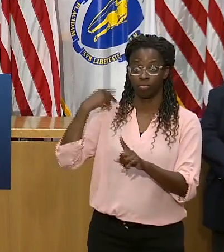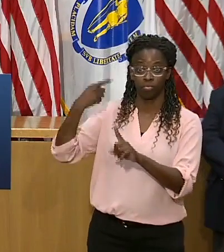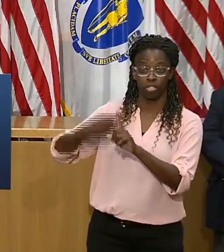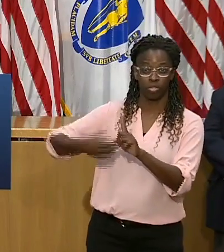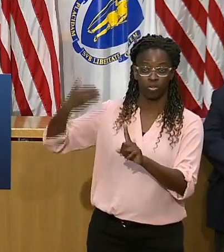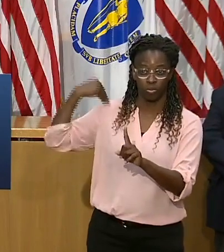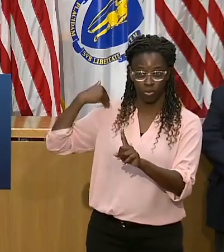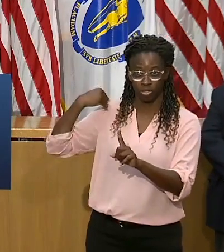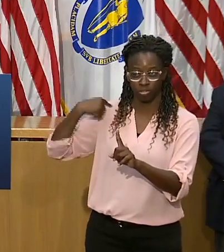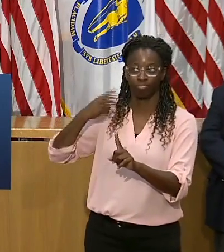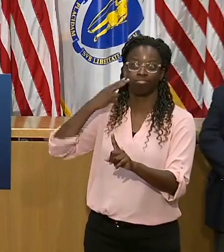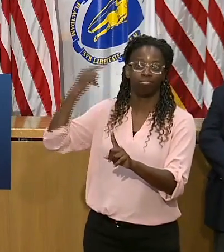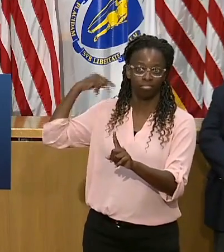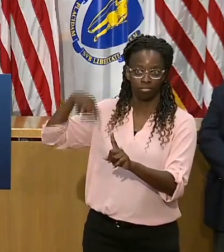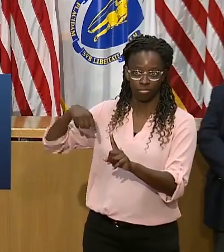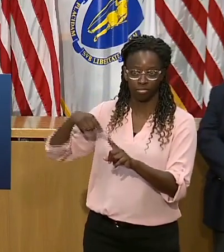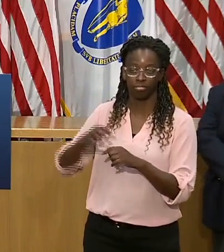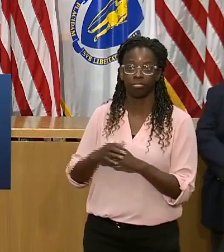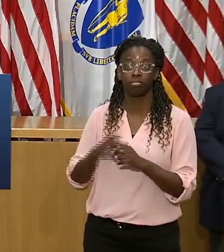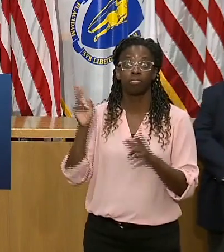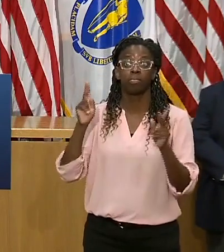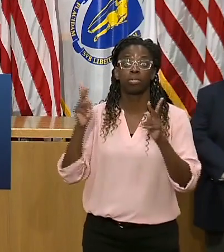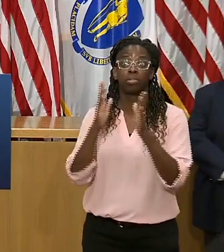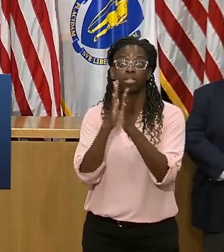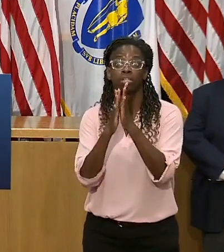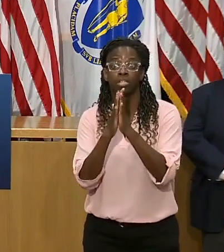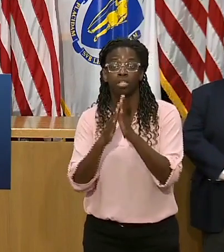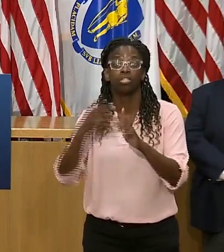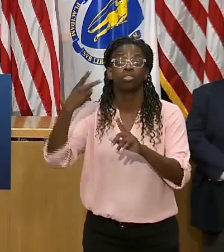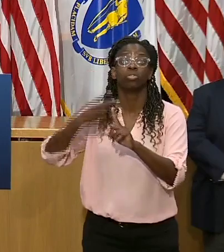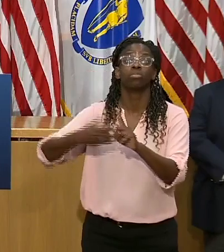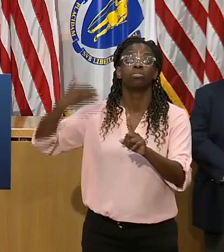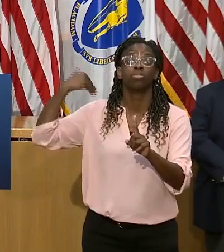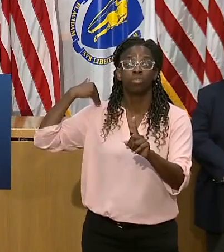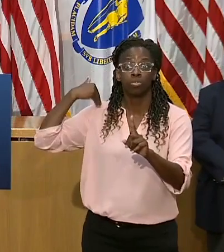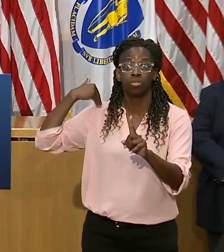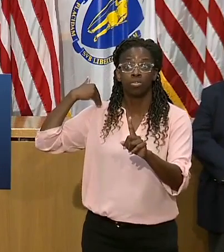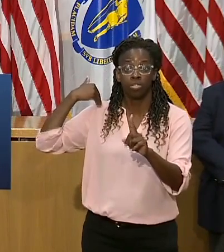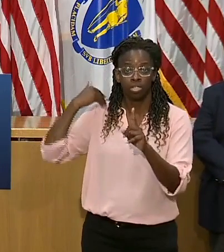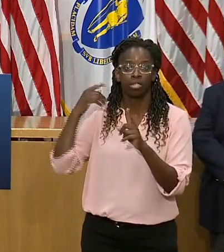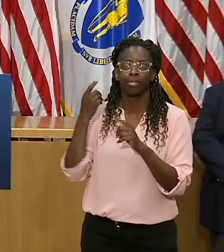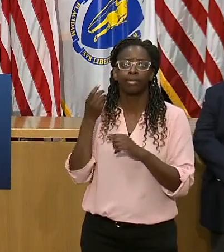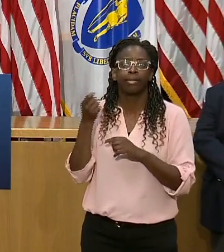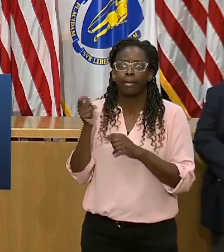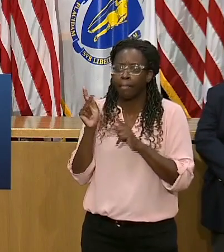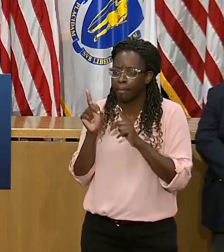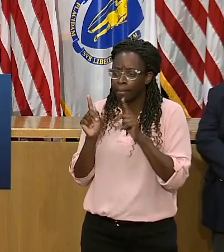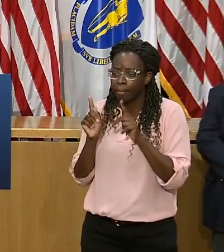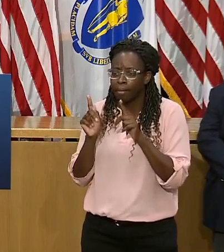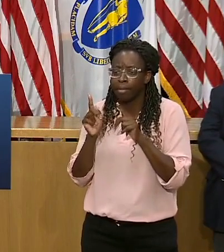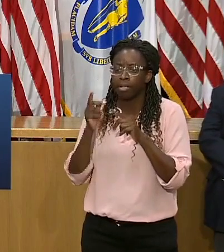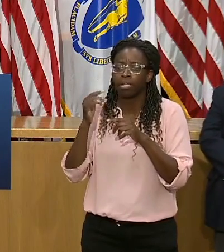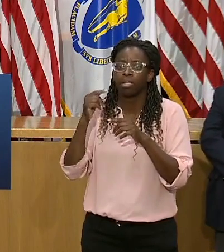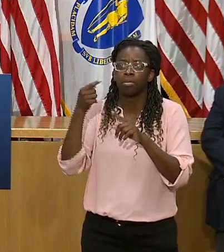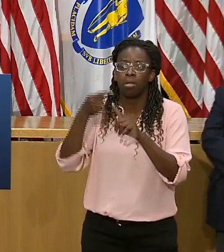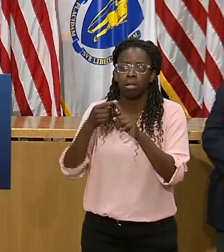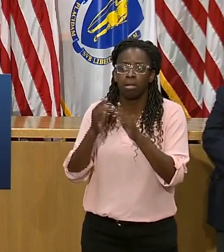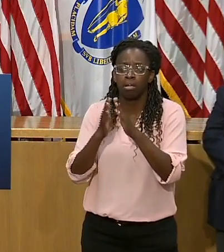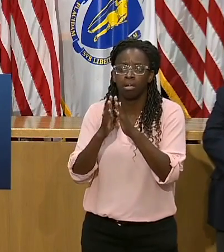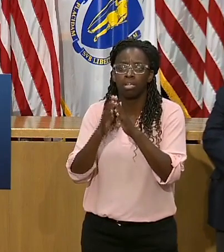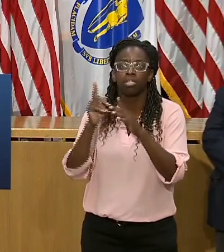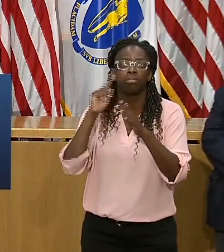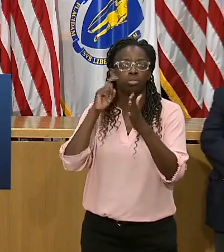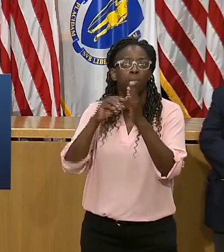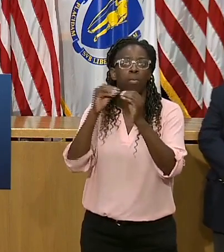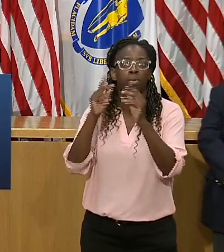But I think we all agree it's a pretty slow process. Are you worried that could change, though, with the uptick in cases, that people will become